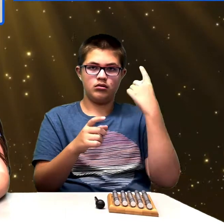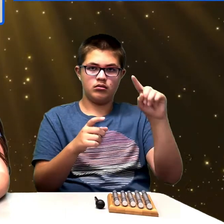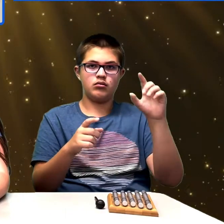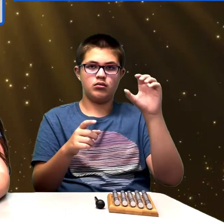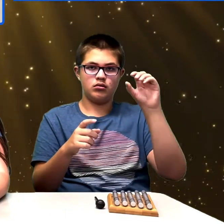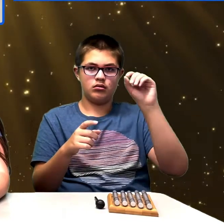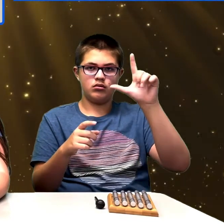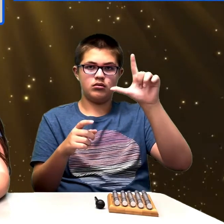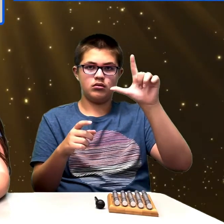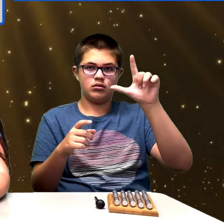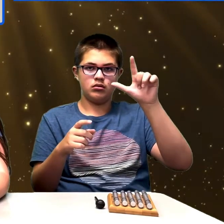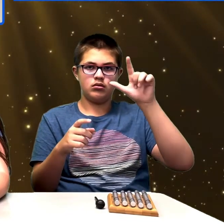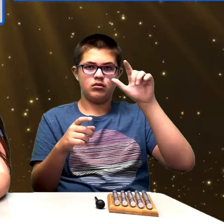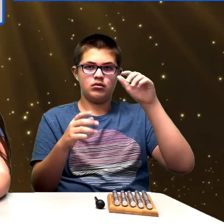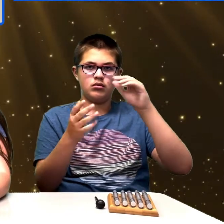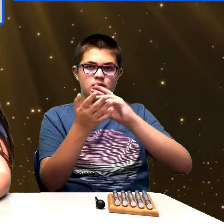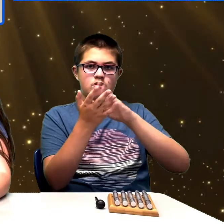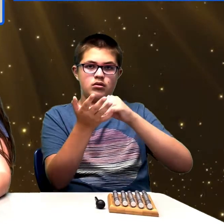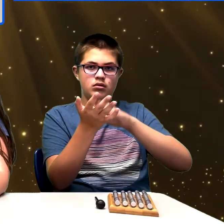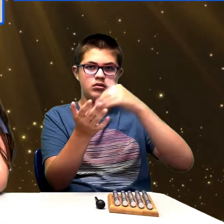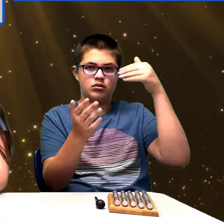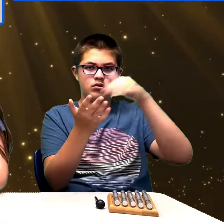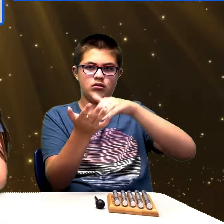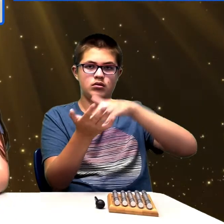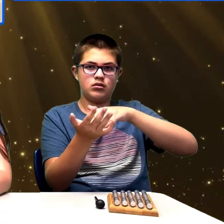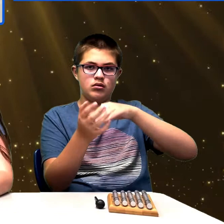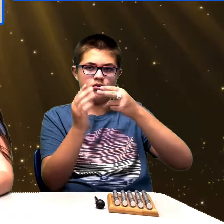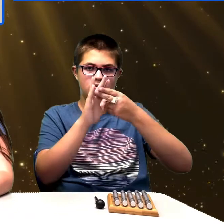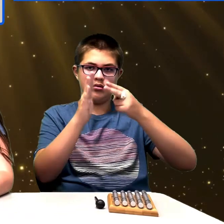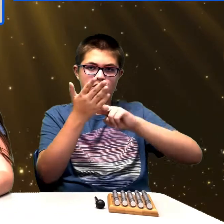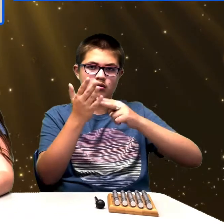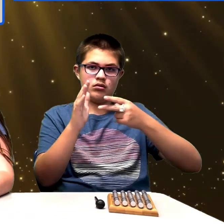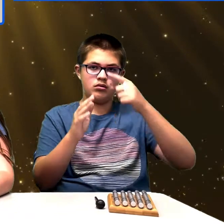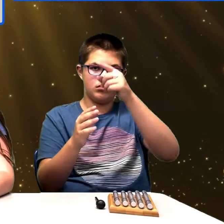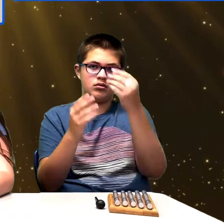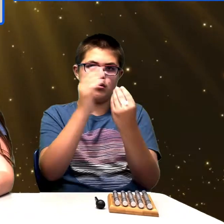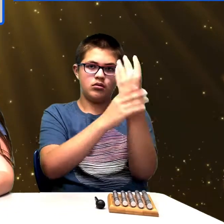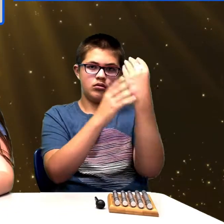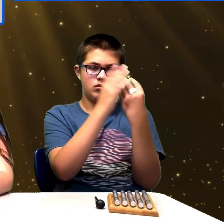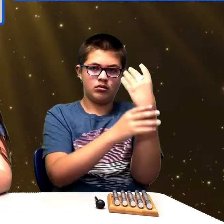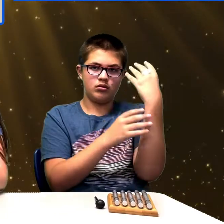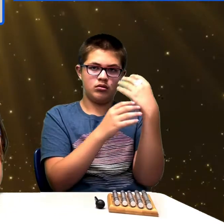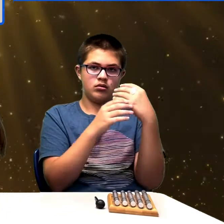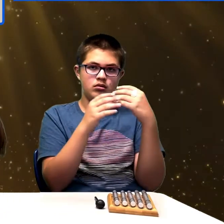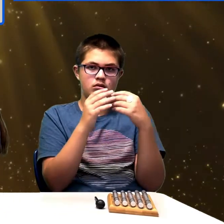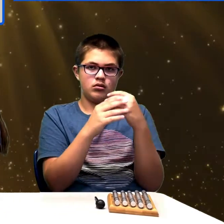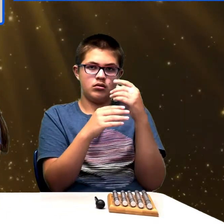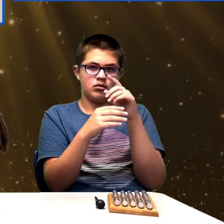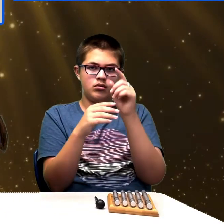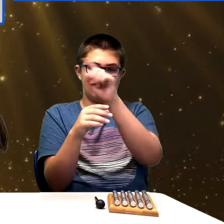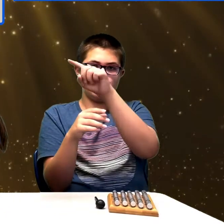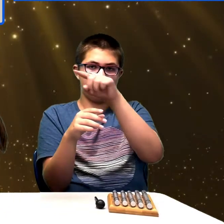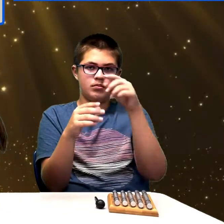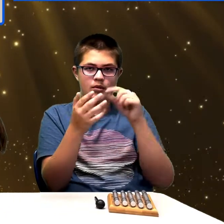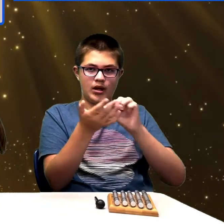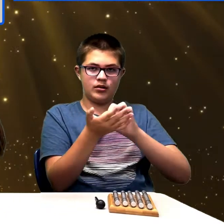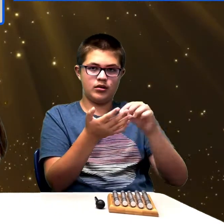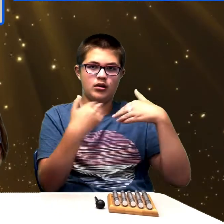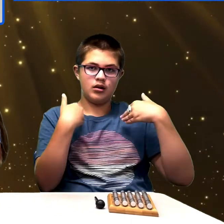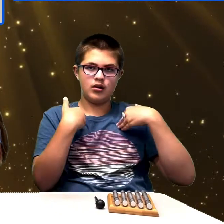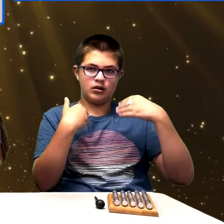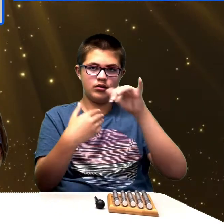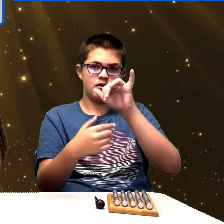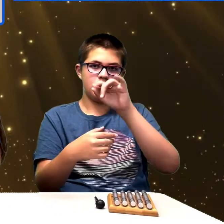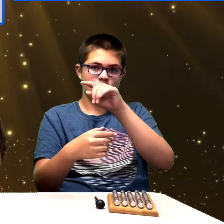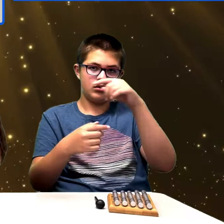lab, also known as the RT Gardens. There are some light brown mechanical pencils